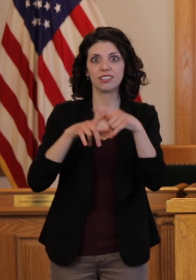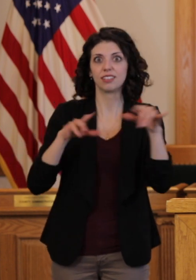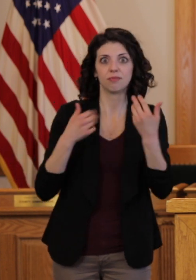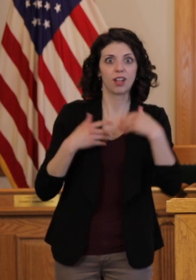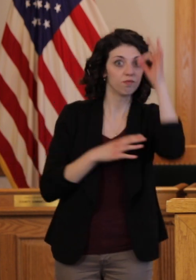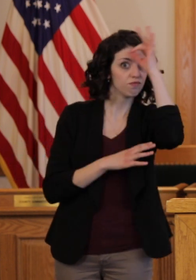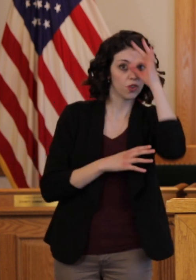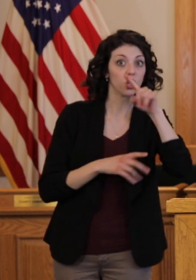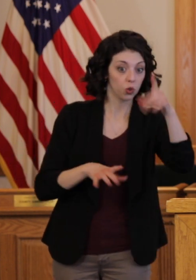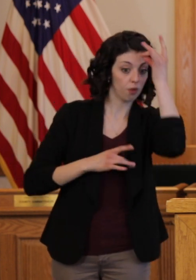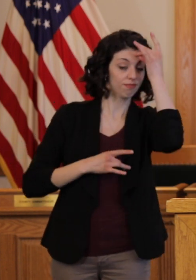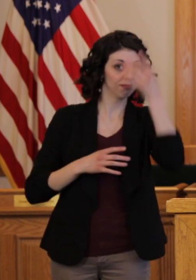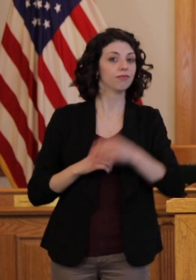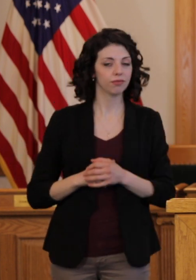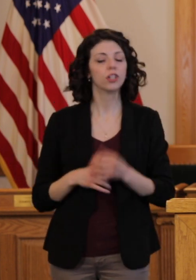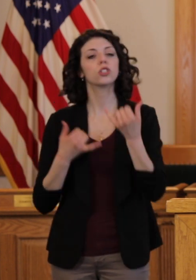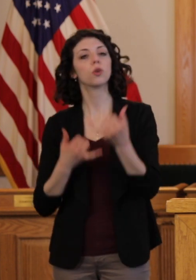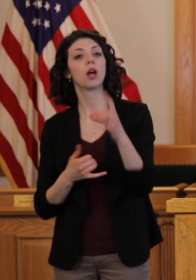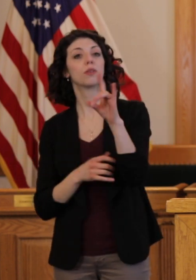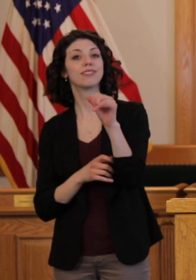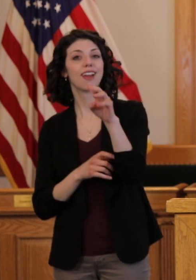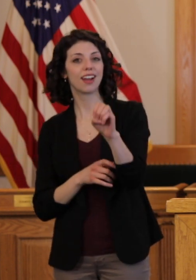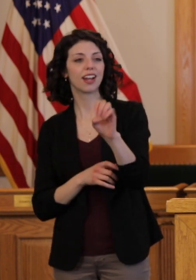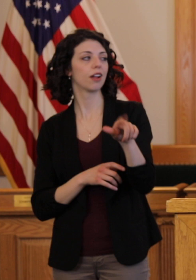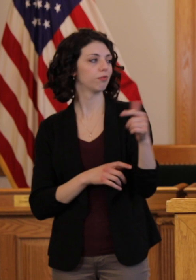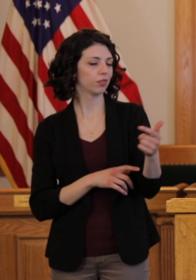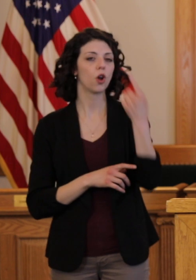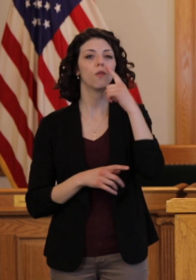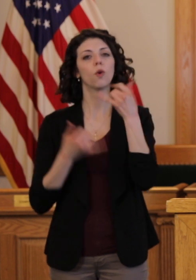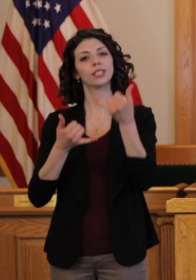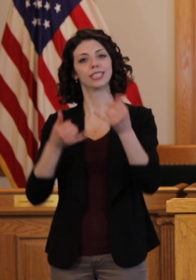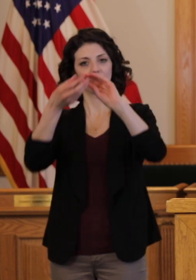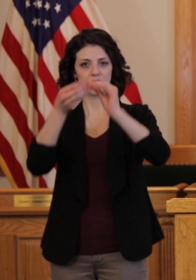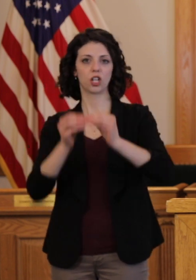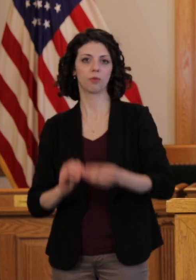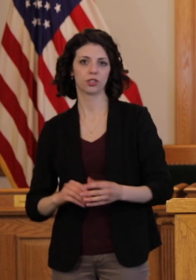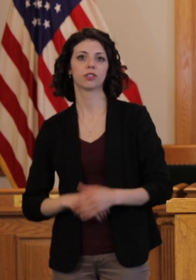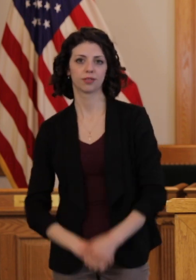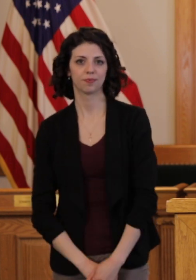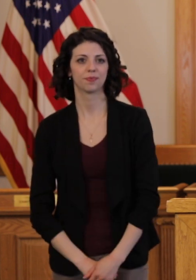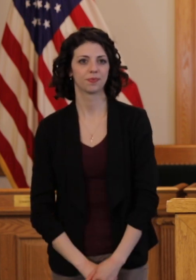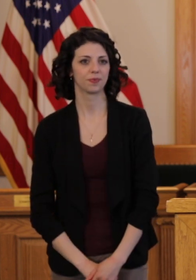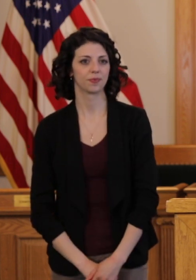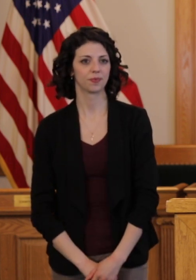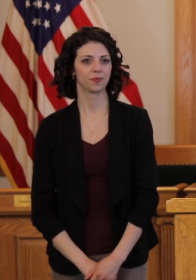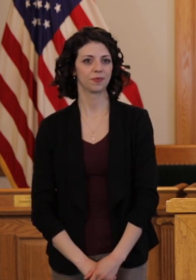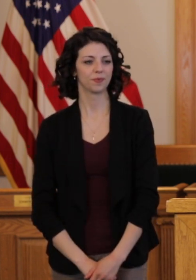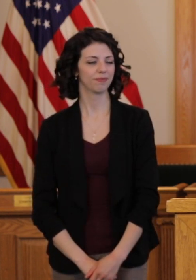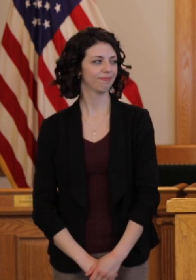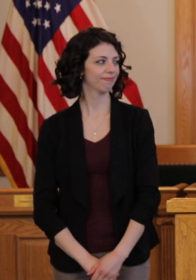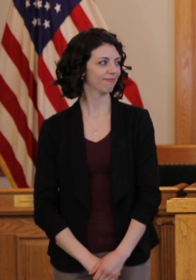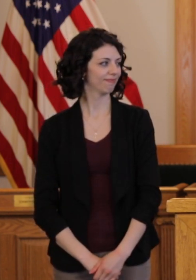And now I will turn to Diane Oldenburg for today's daily update on the status of COVID-19 cases in the county.